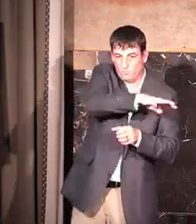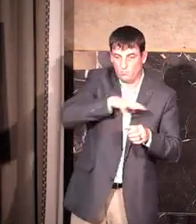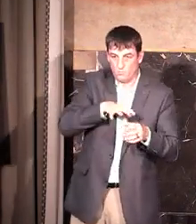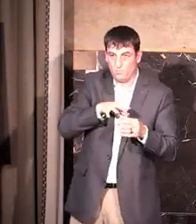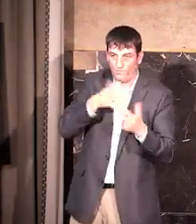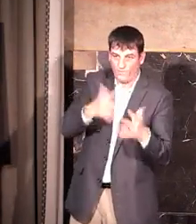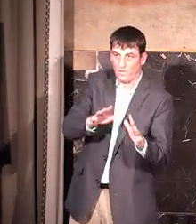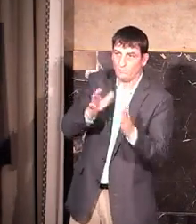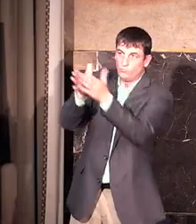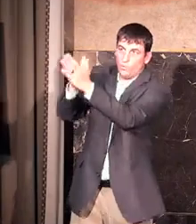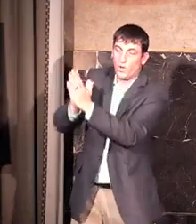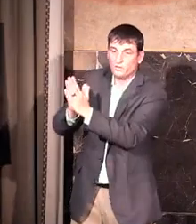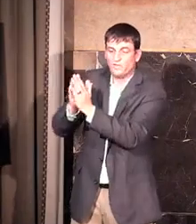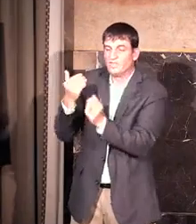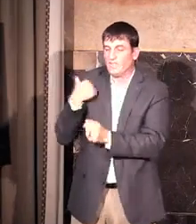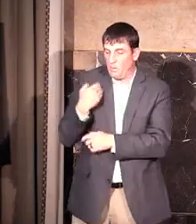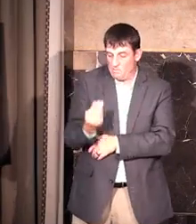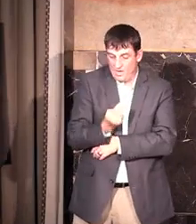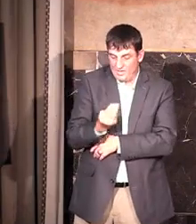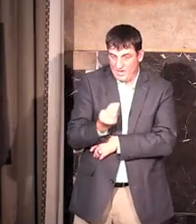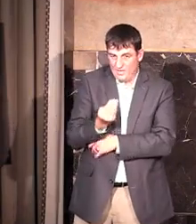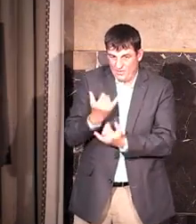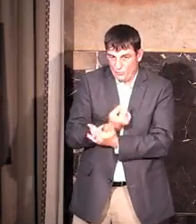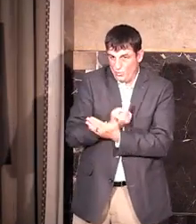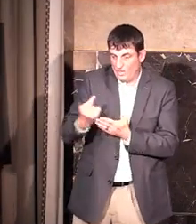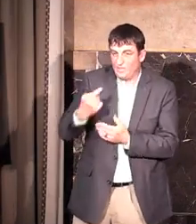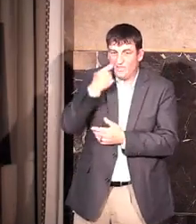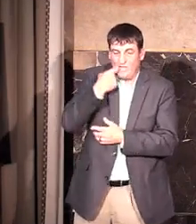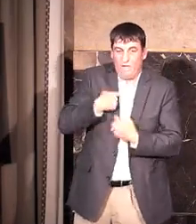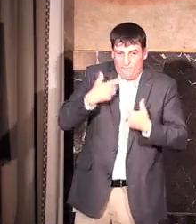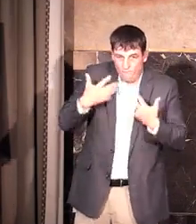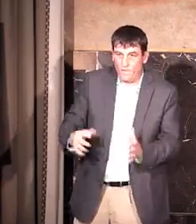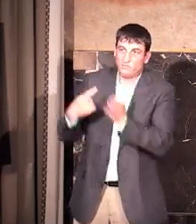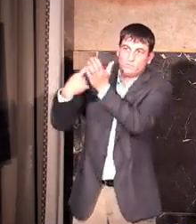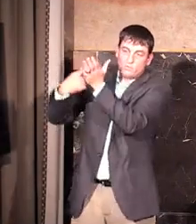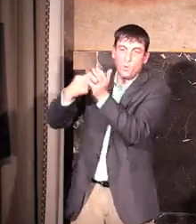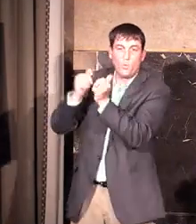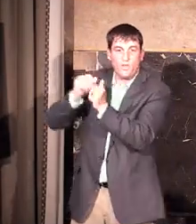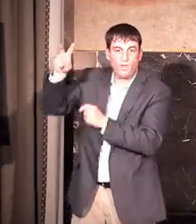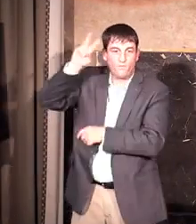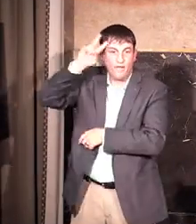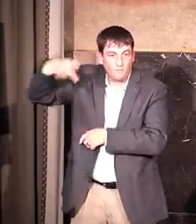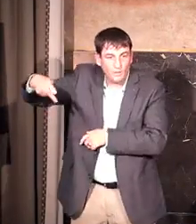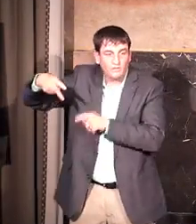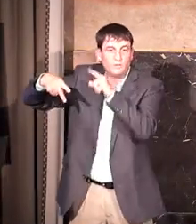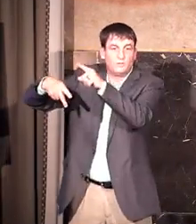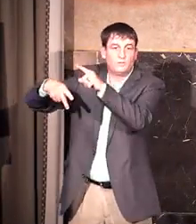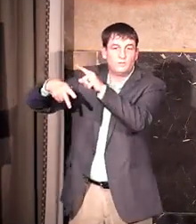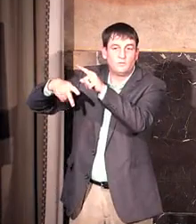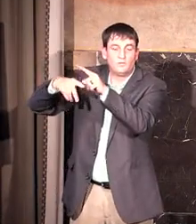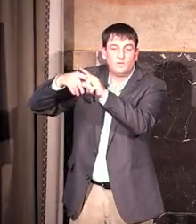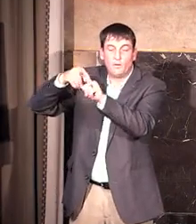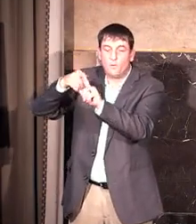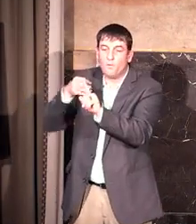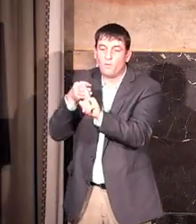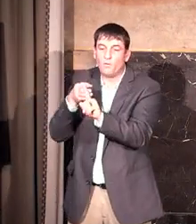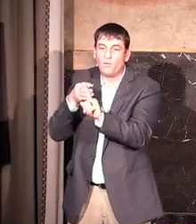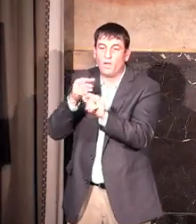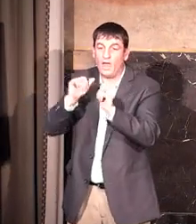of this week that I was able to speak directly to the Vice President about. Not so much in the retroactively